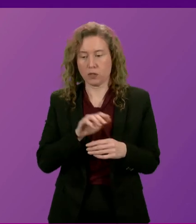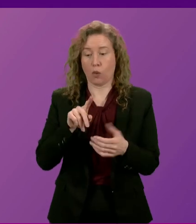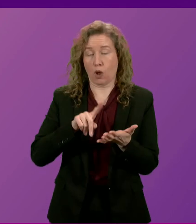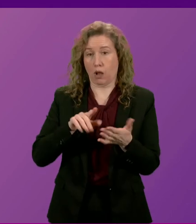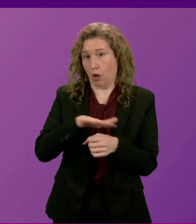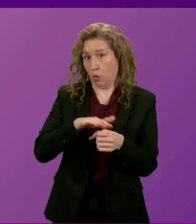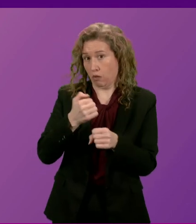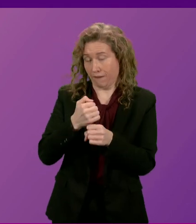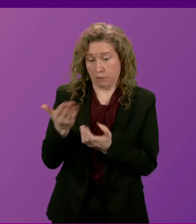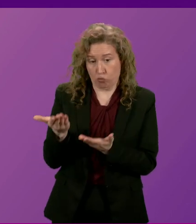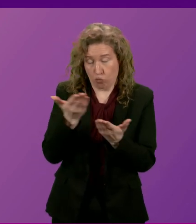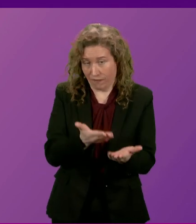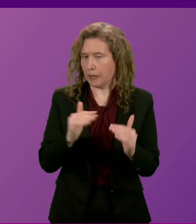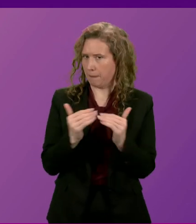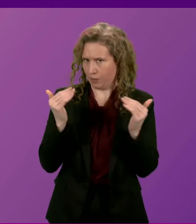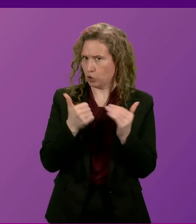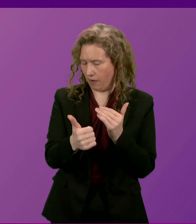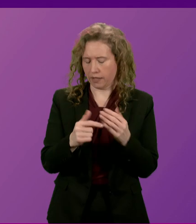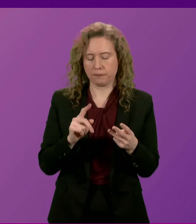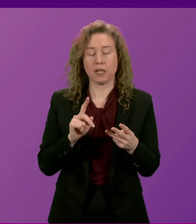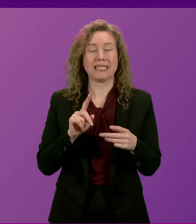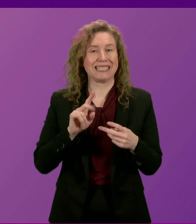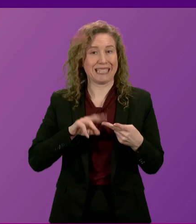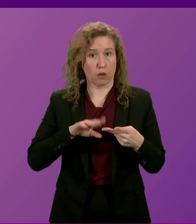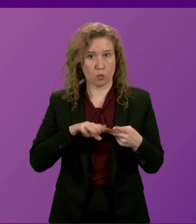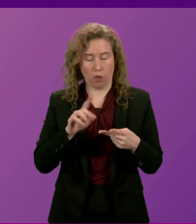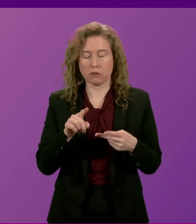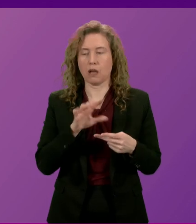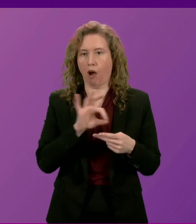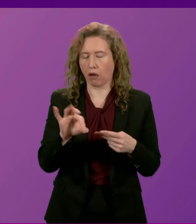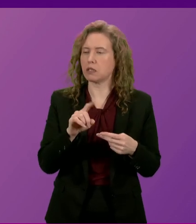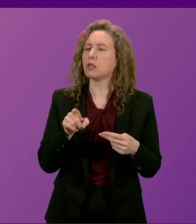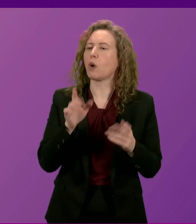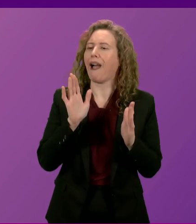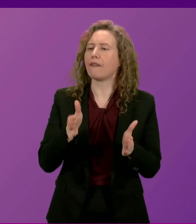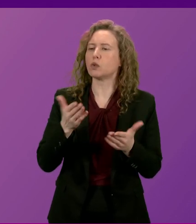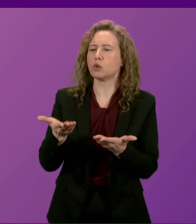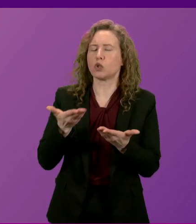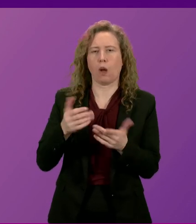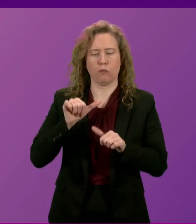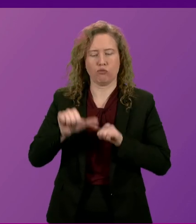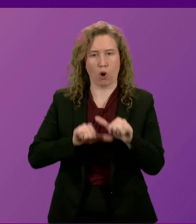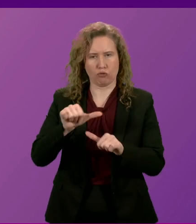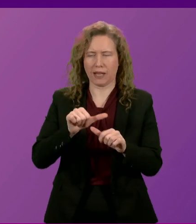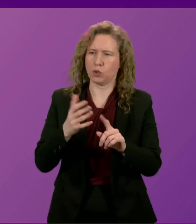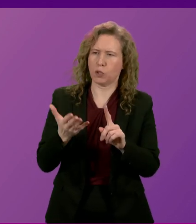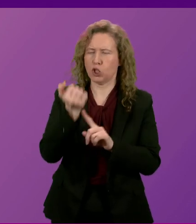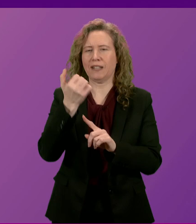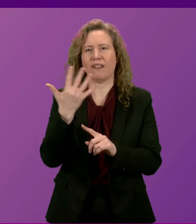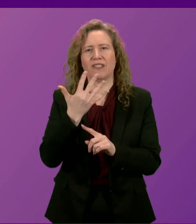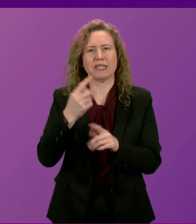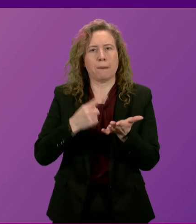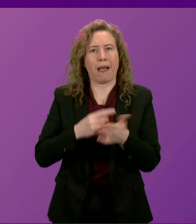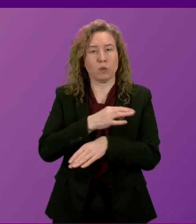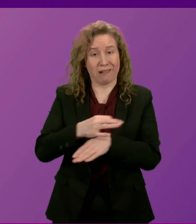local government offer. And the second test was that there had to be progress towards £15 an hour and the protection